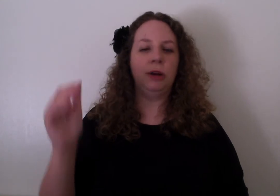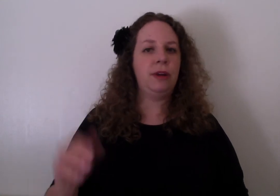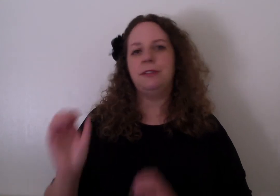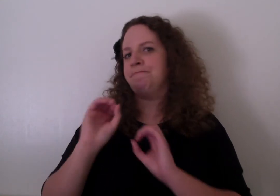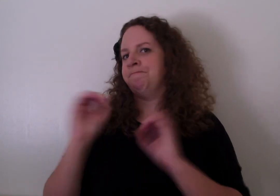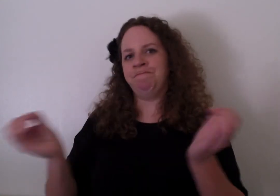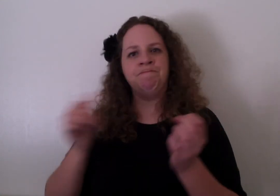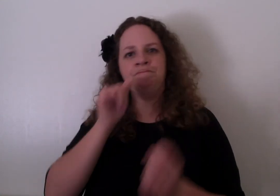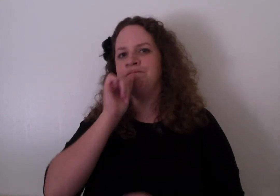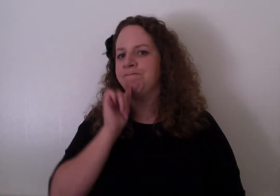with.